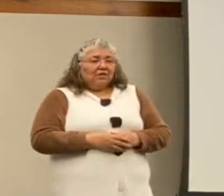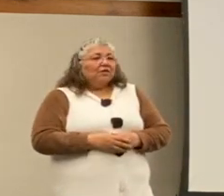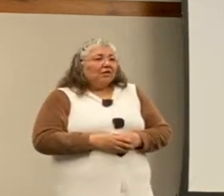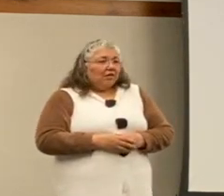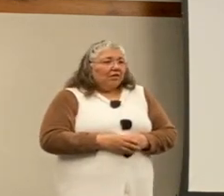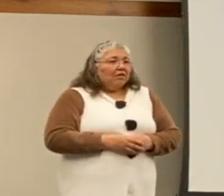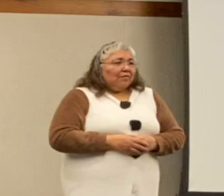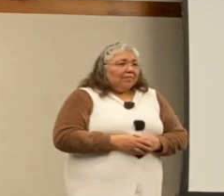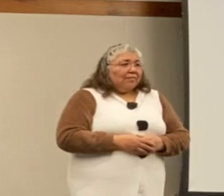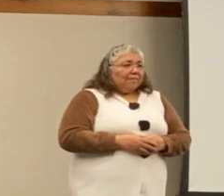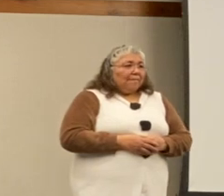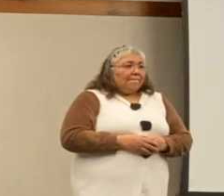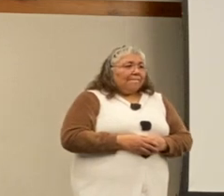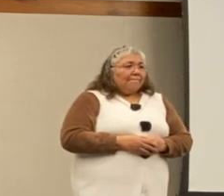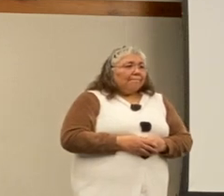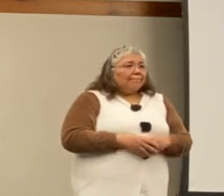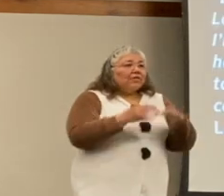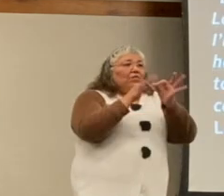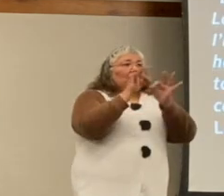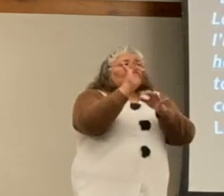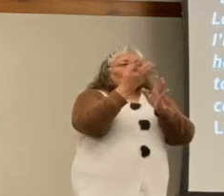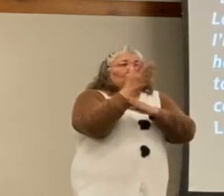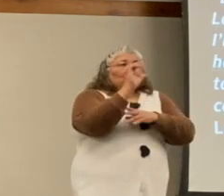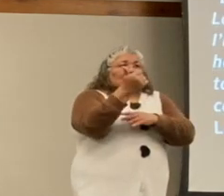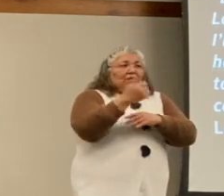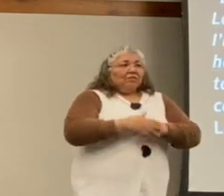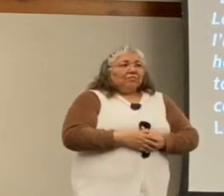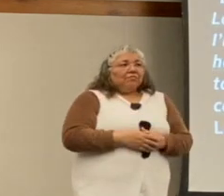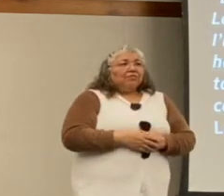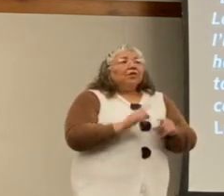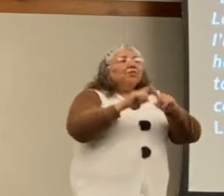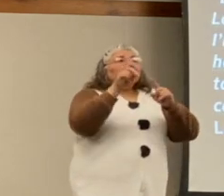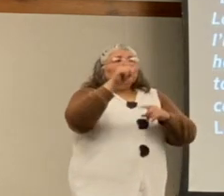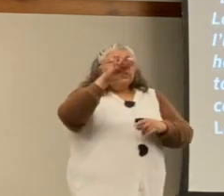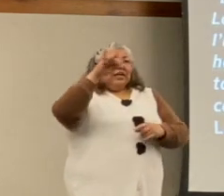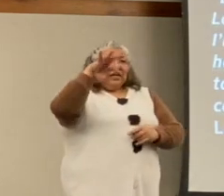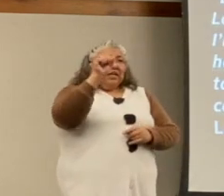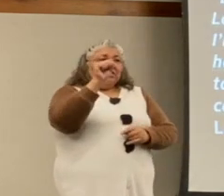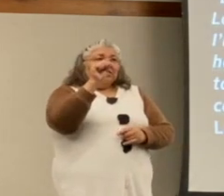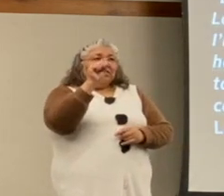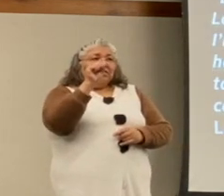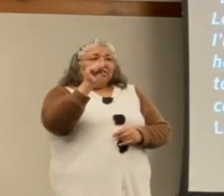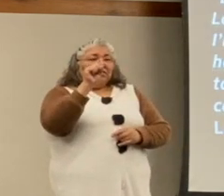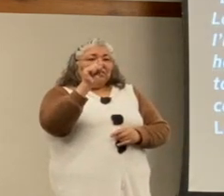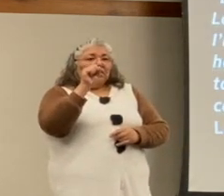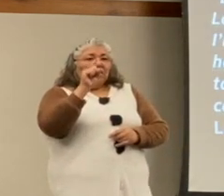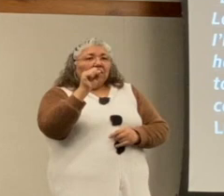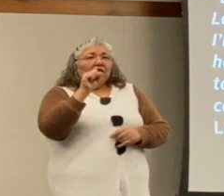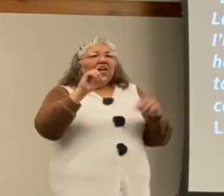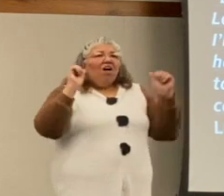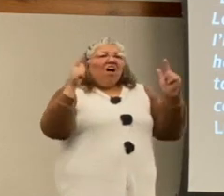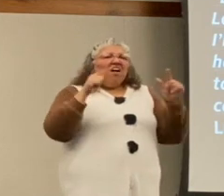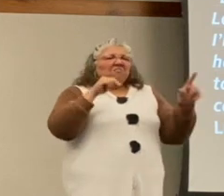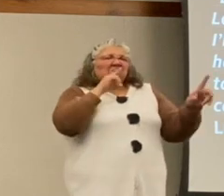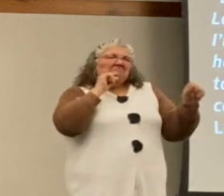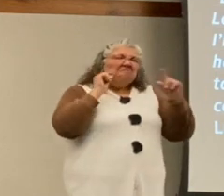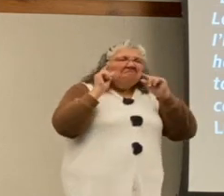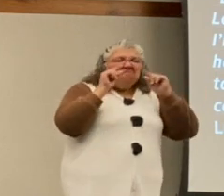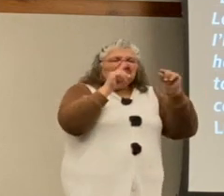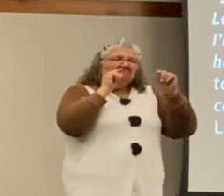peace. Verse 8 through 10. Zacchaeus. Everybody's talking